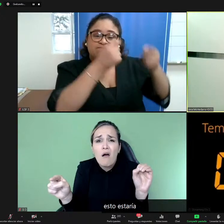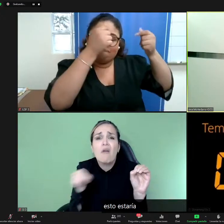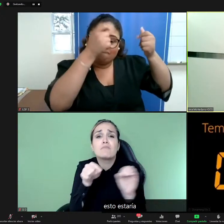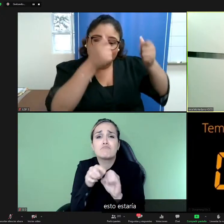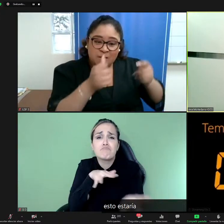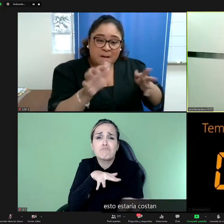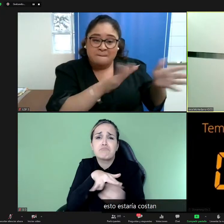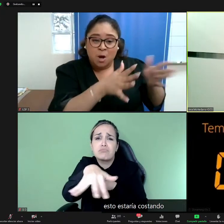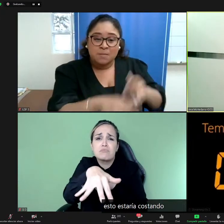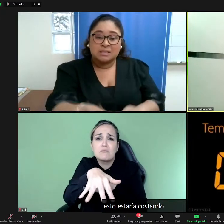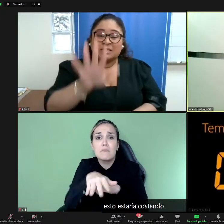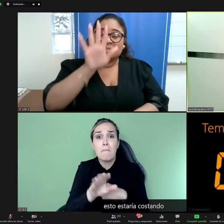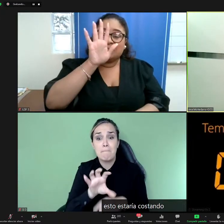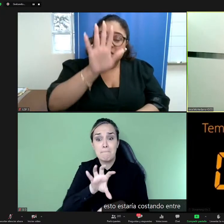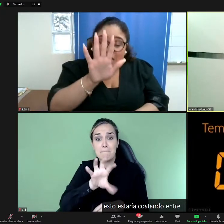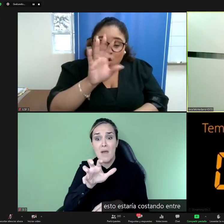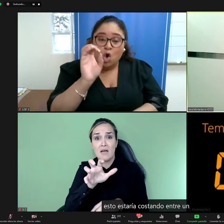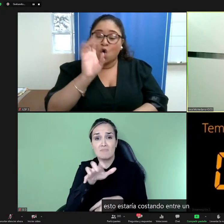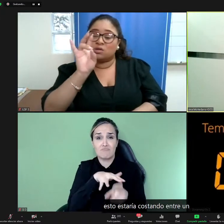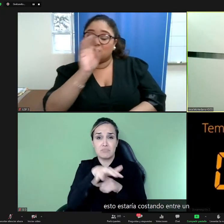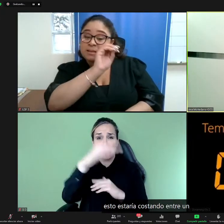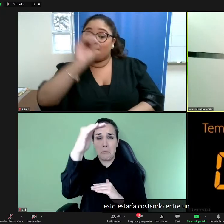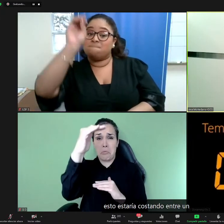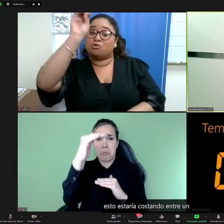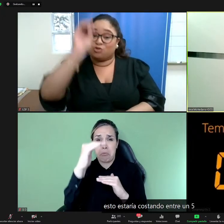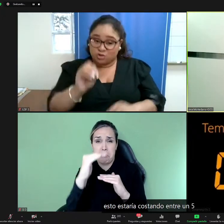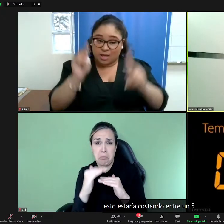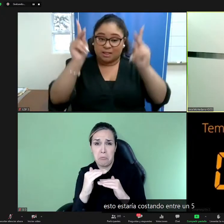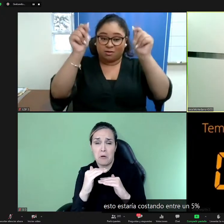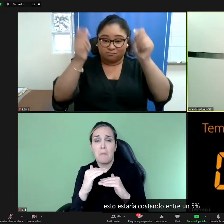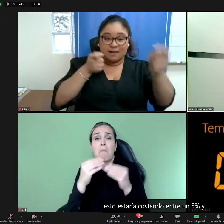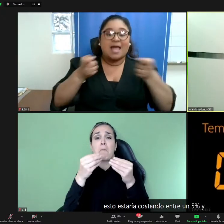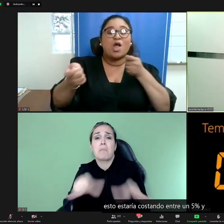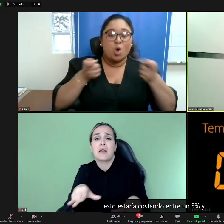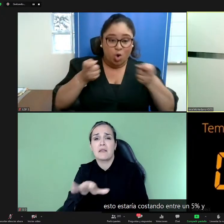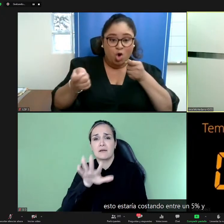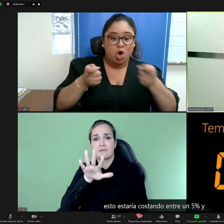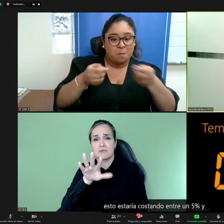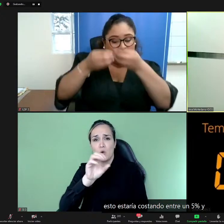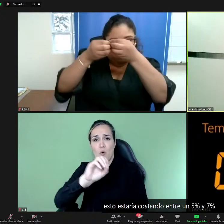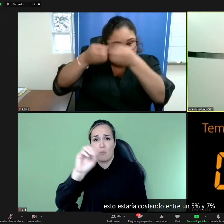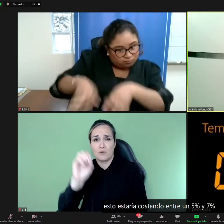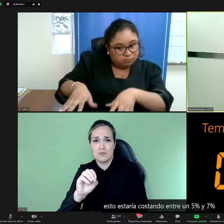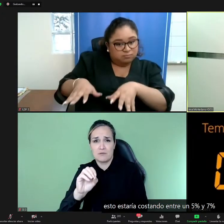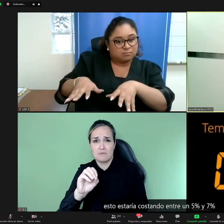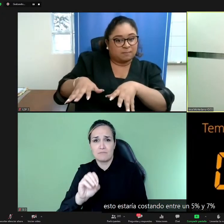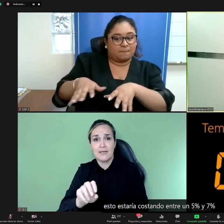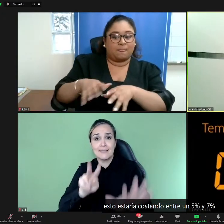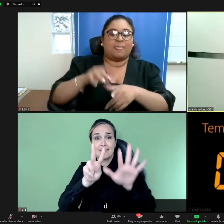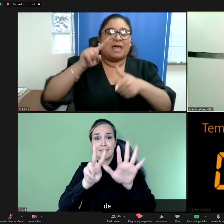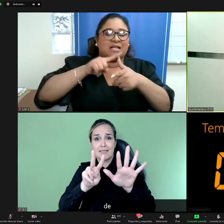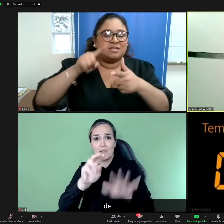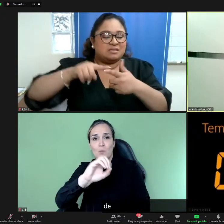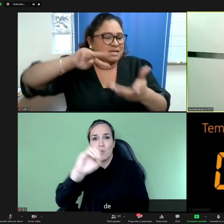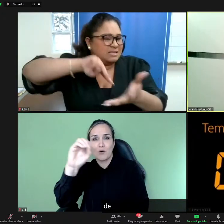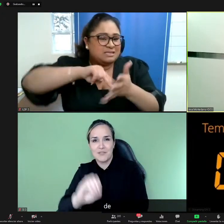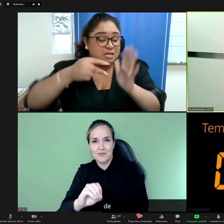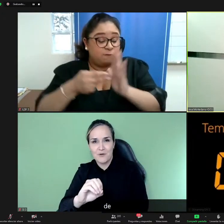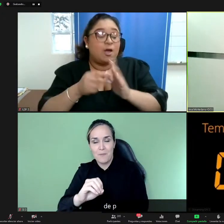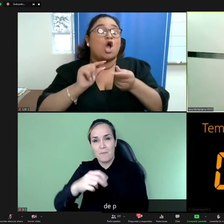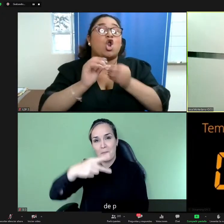countries in between five to seven percent of loss of the gdp so these